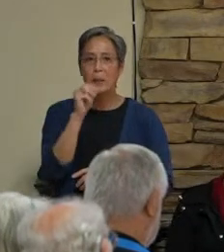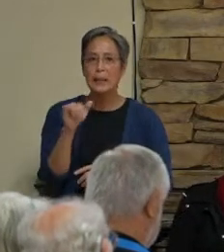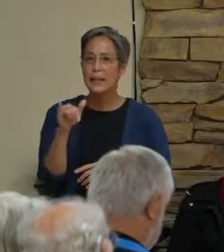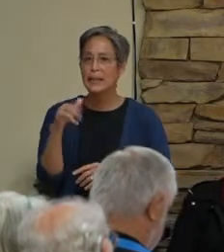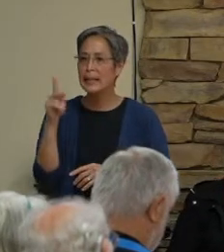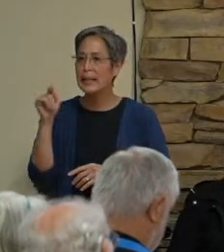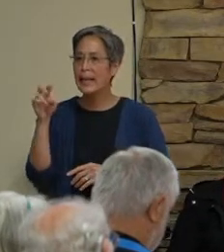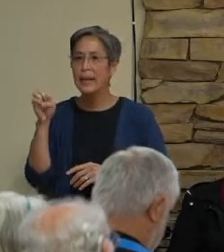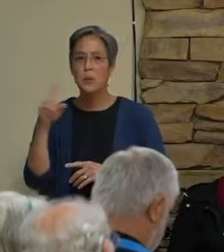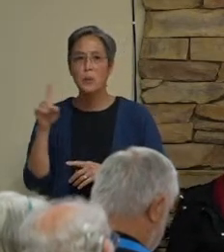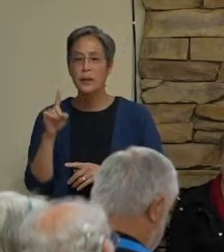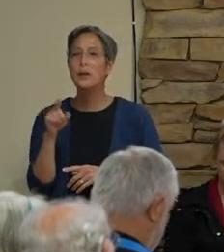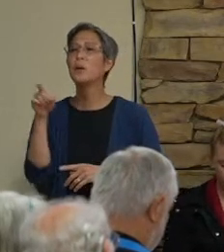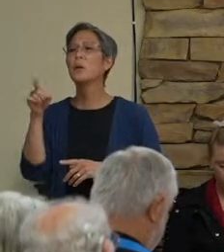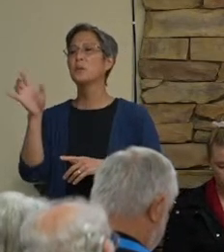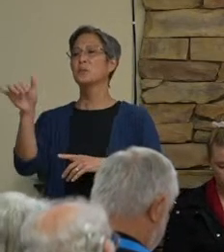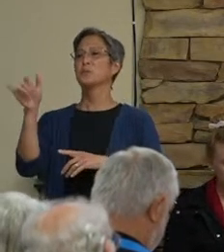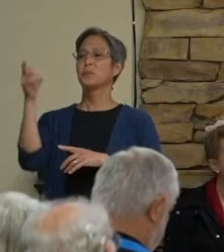are.